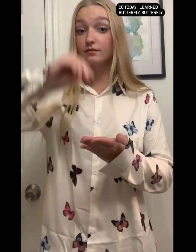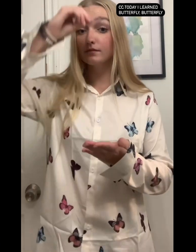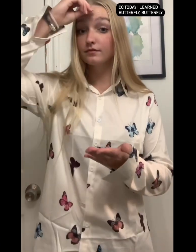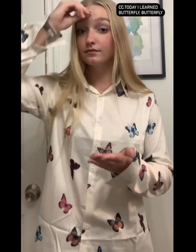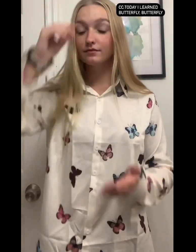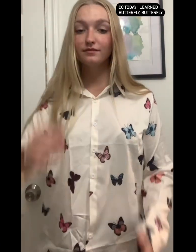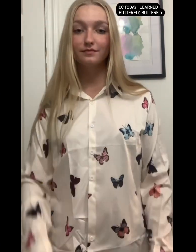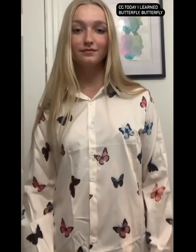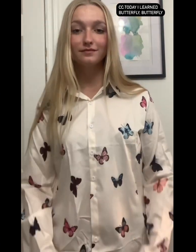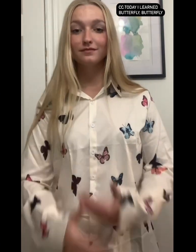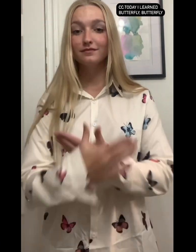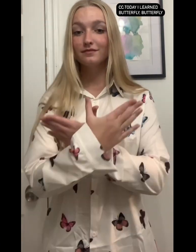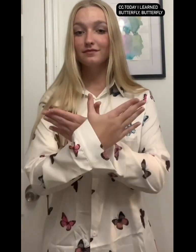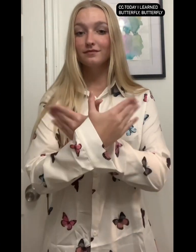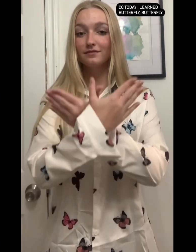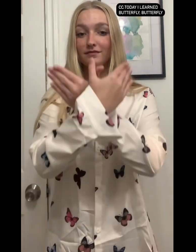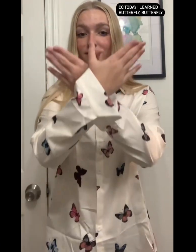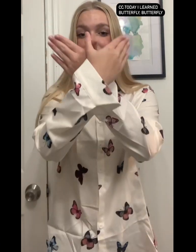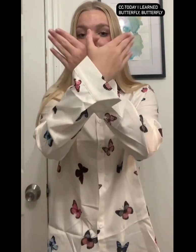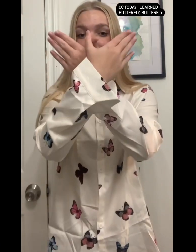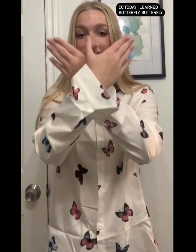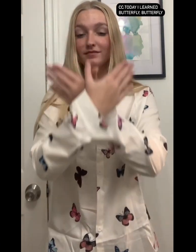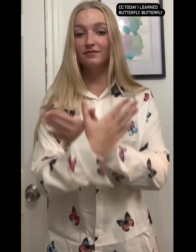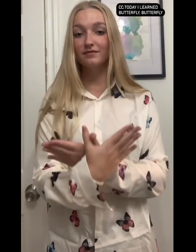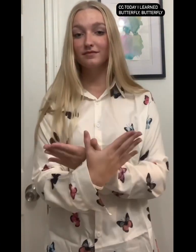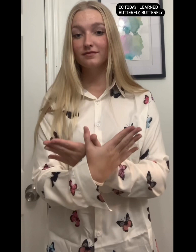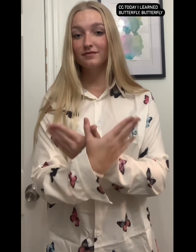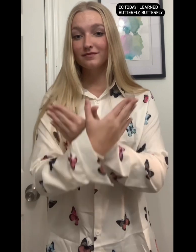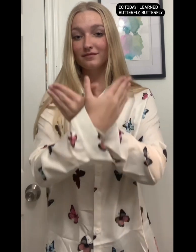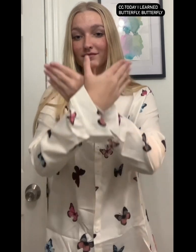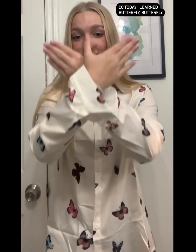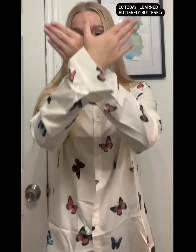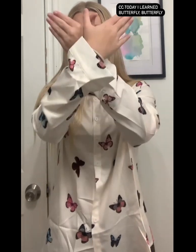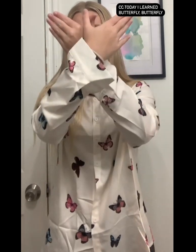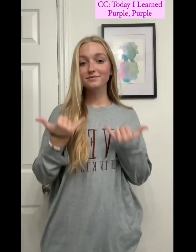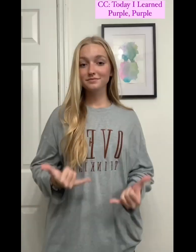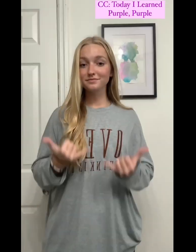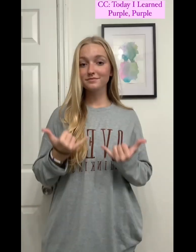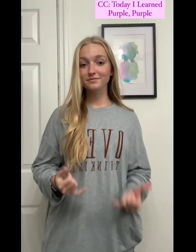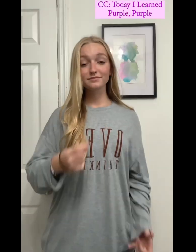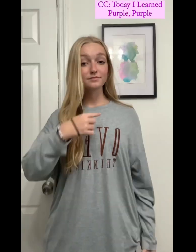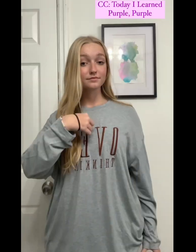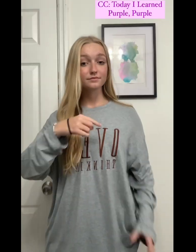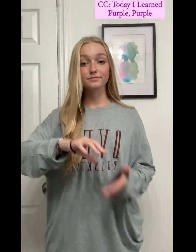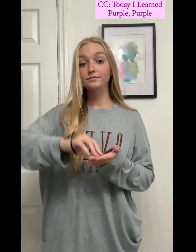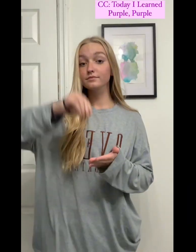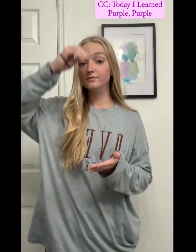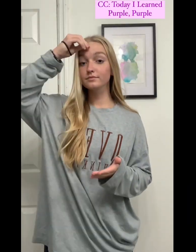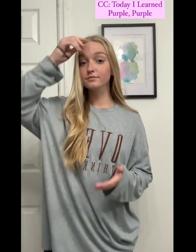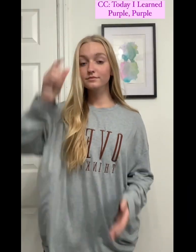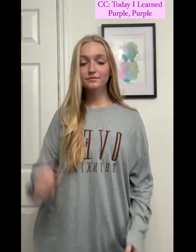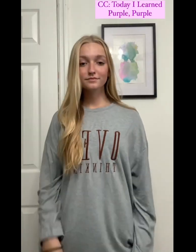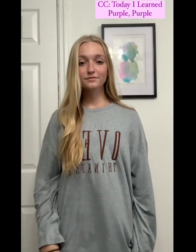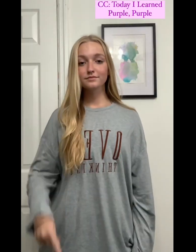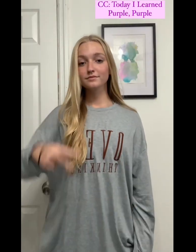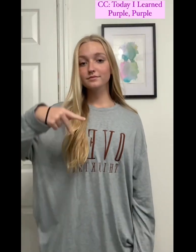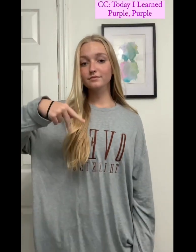learned butterfly, butterfly. Today I learned